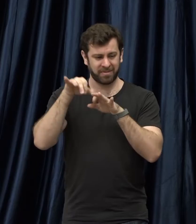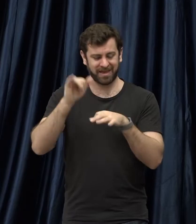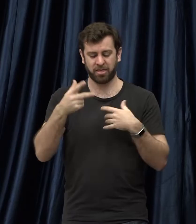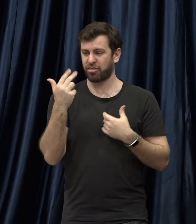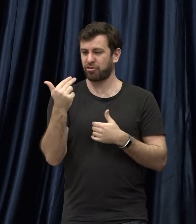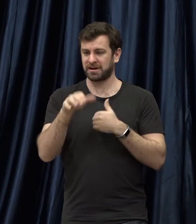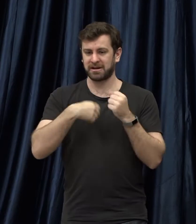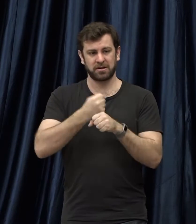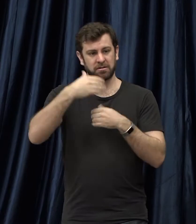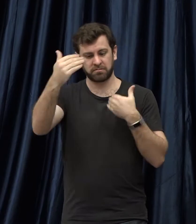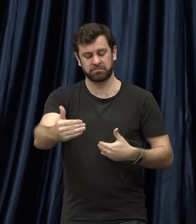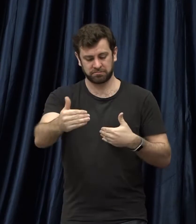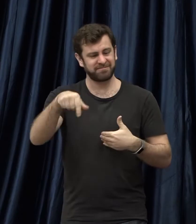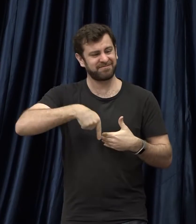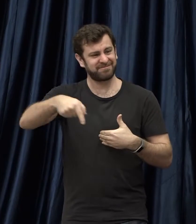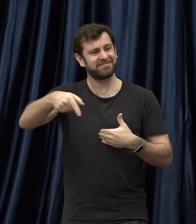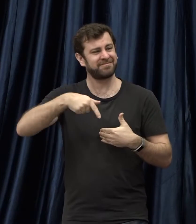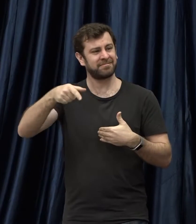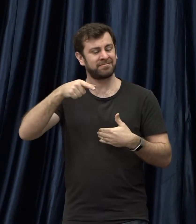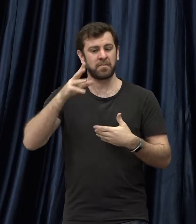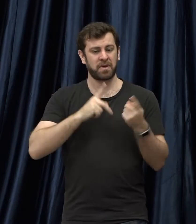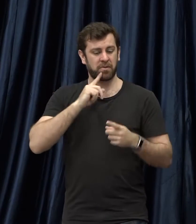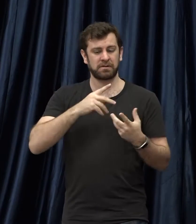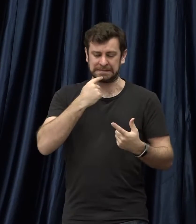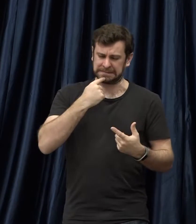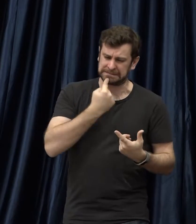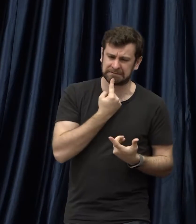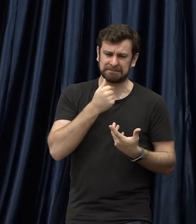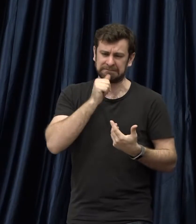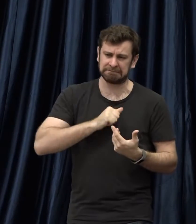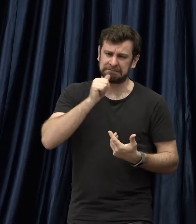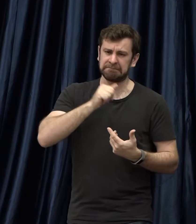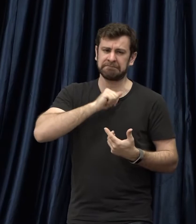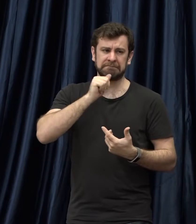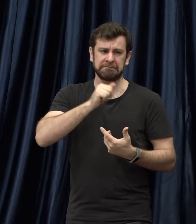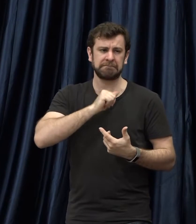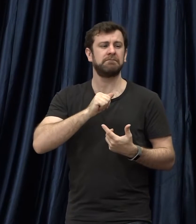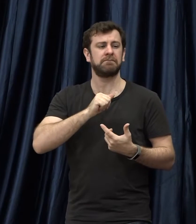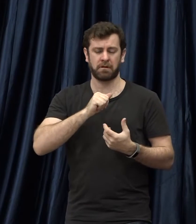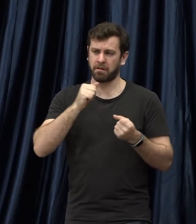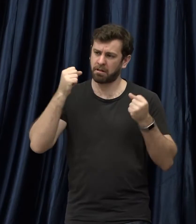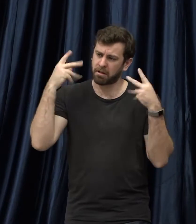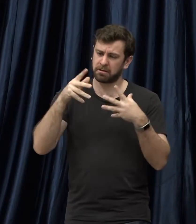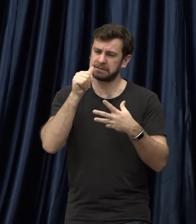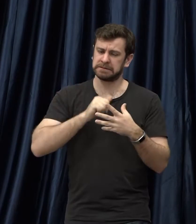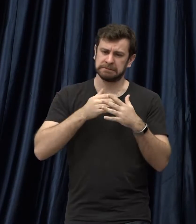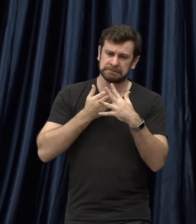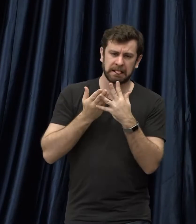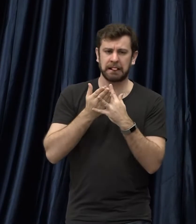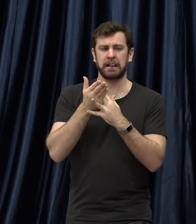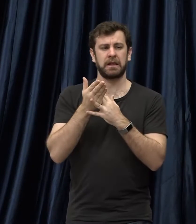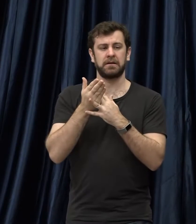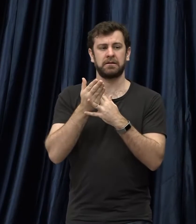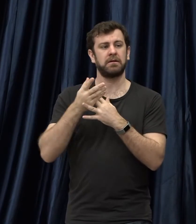13-year period, as the believers were suffering immensely, Allah subhanahu wa ta'ala